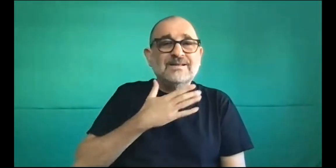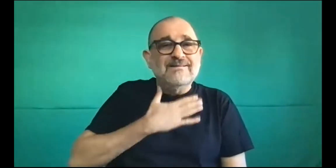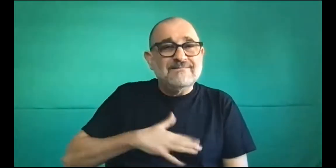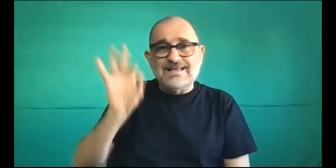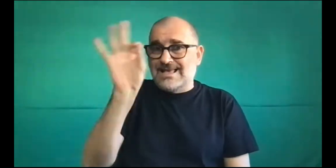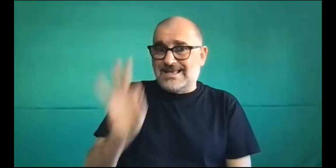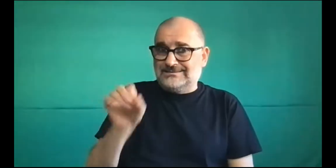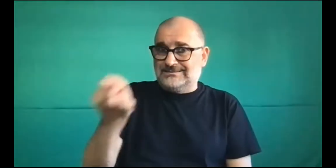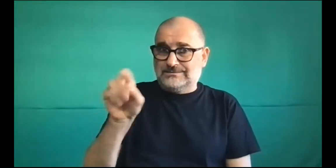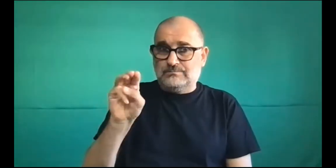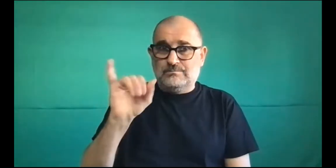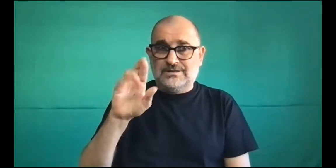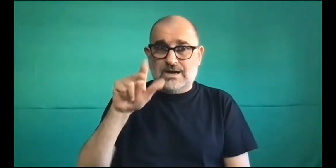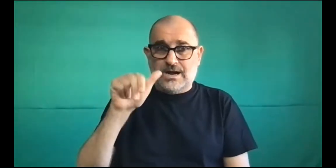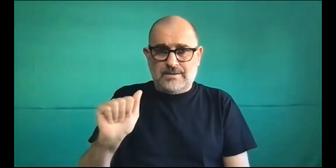intergenerational